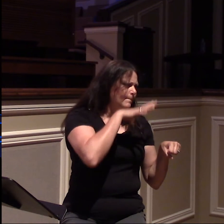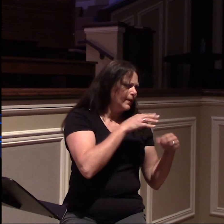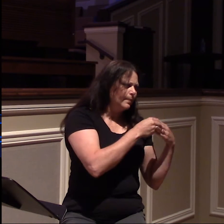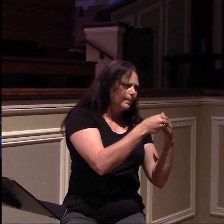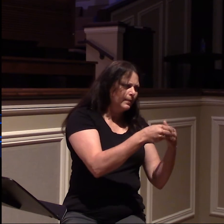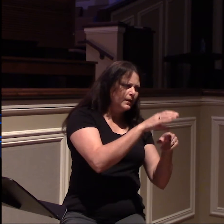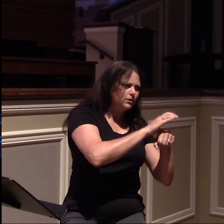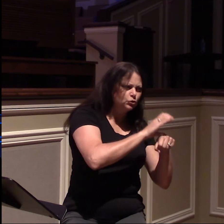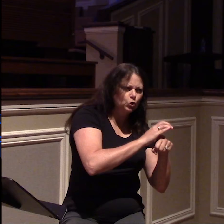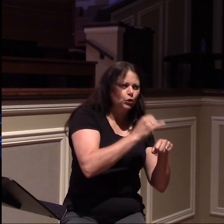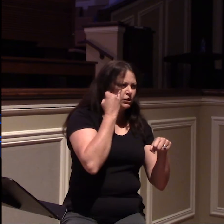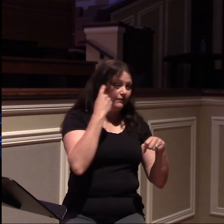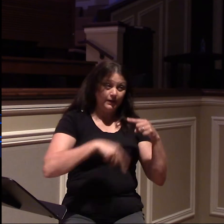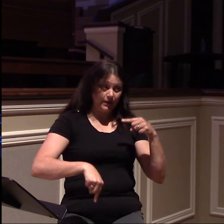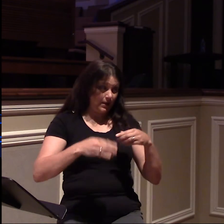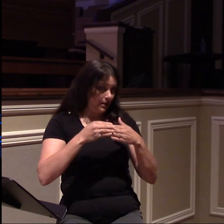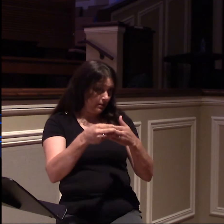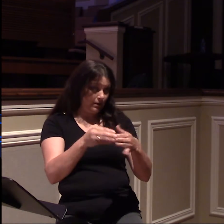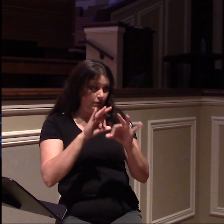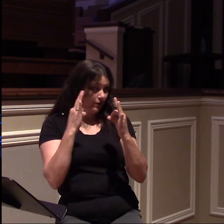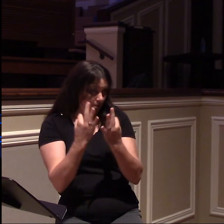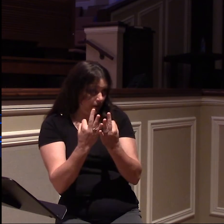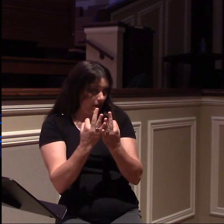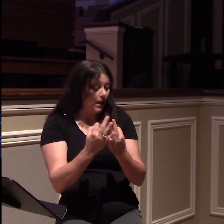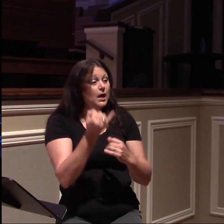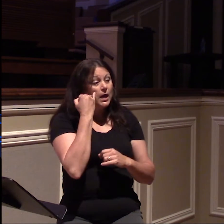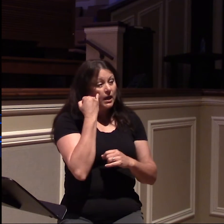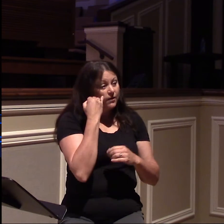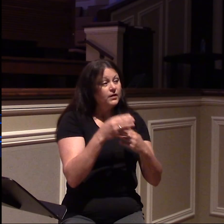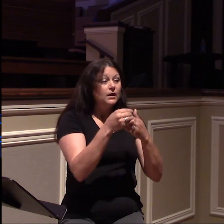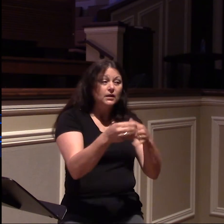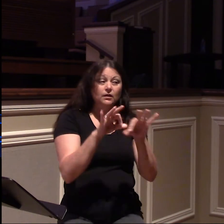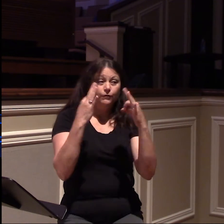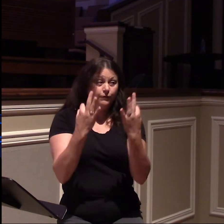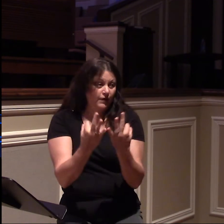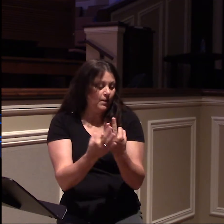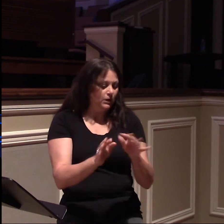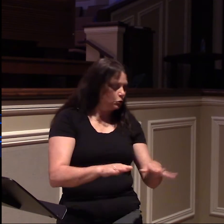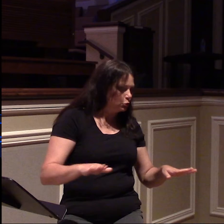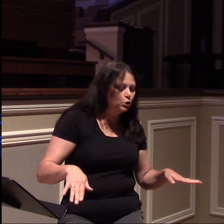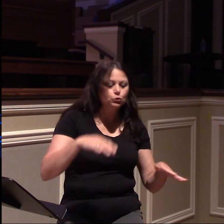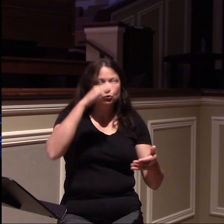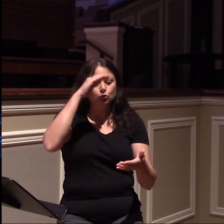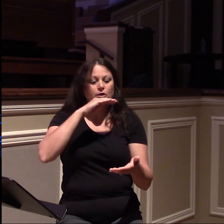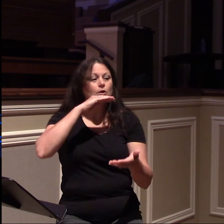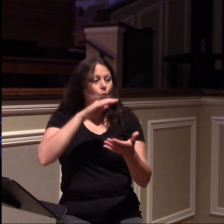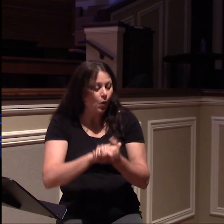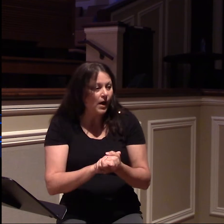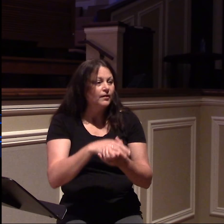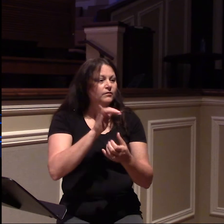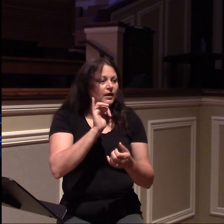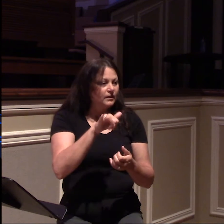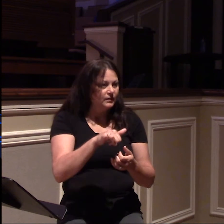who leads his wife well, who leads his children well, who exemplifies biblical, beautiful, gospel-centered marriage, that man then